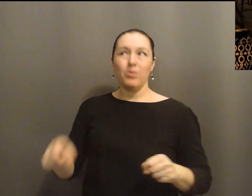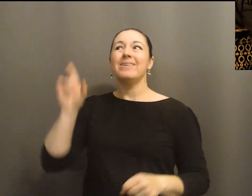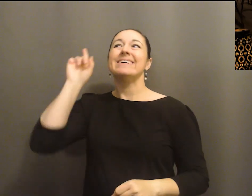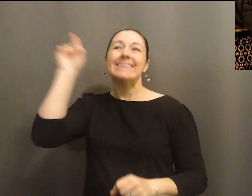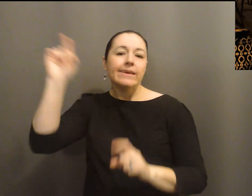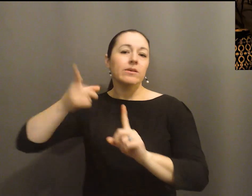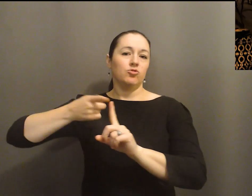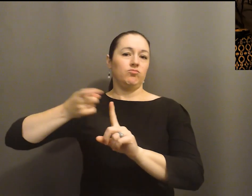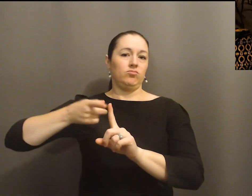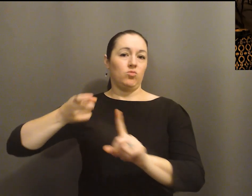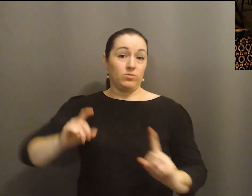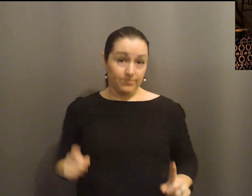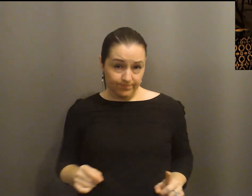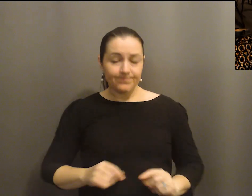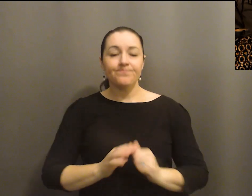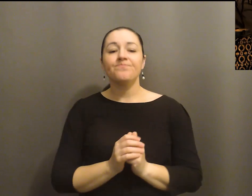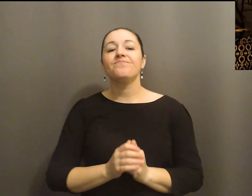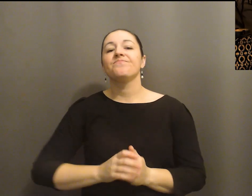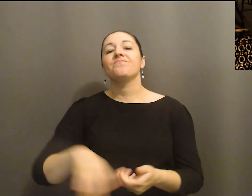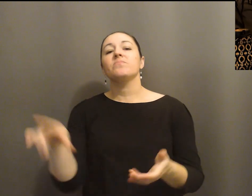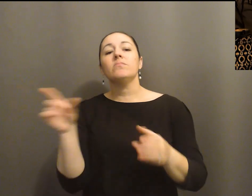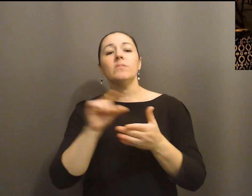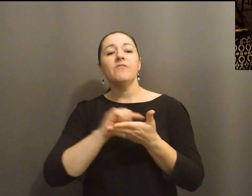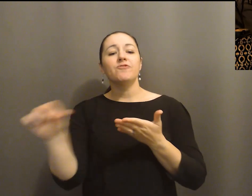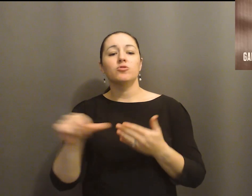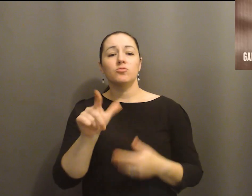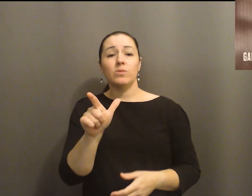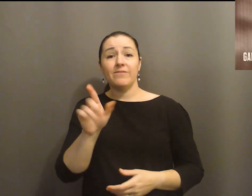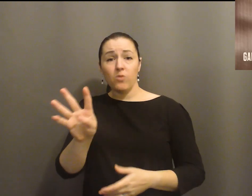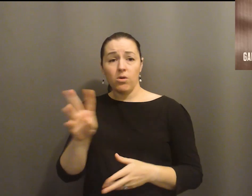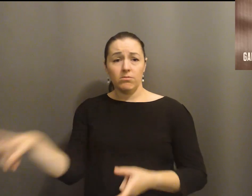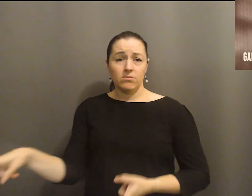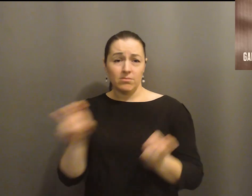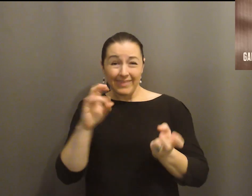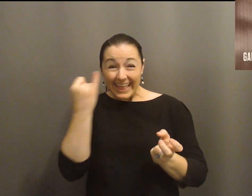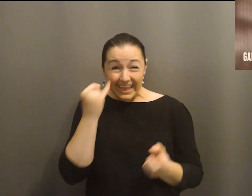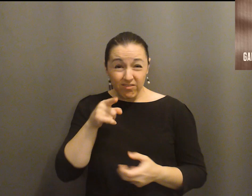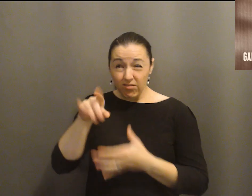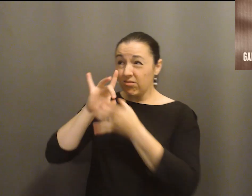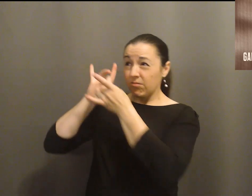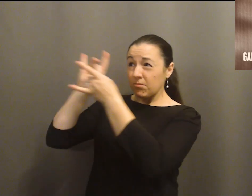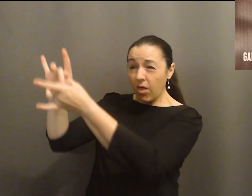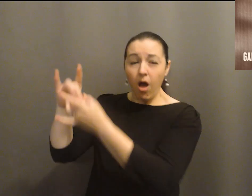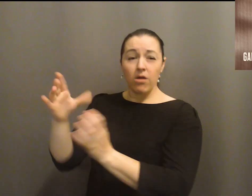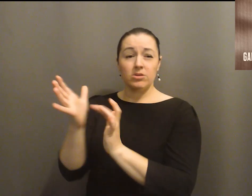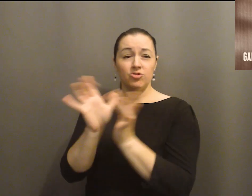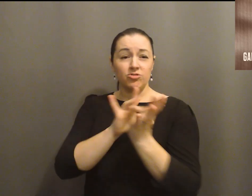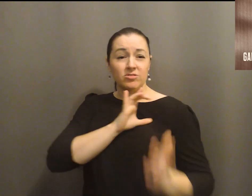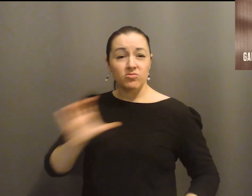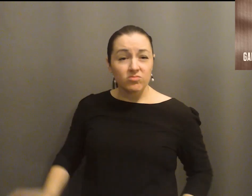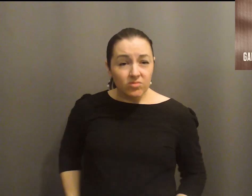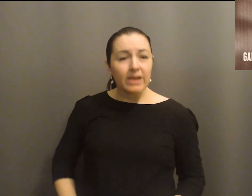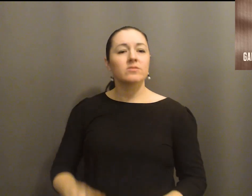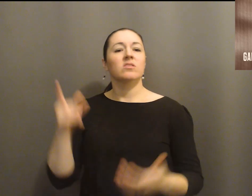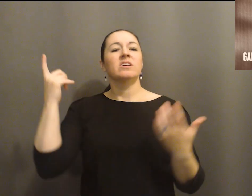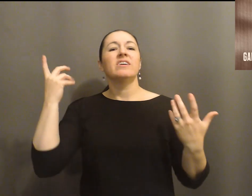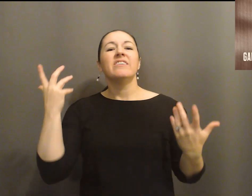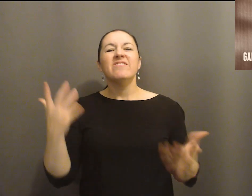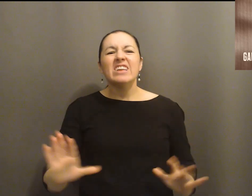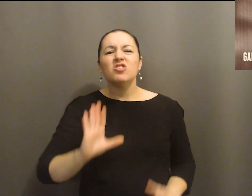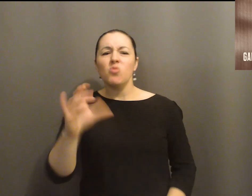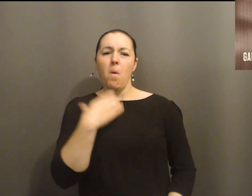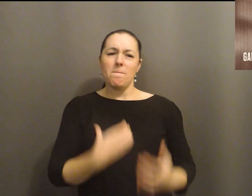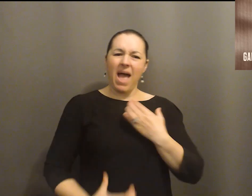source Let's talk about The source for a moment Watch this In verse 24 Those who belong To Christ Jesus Have nailed The passions